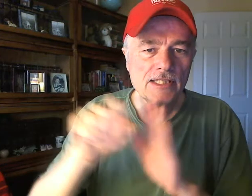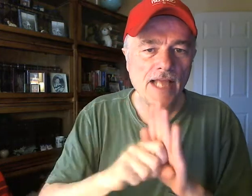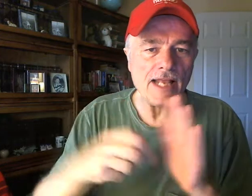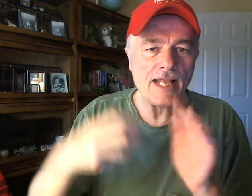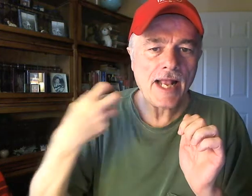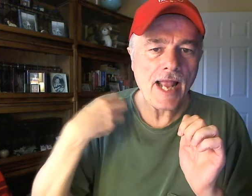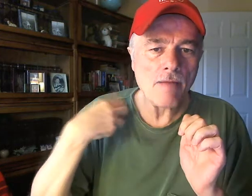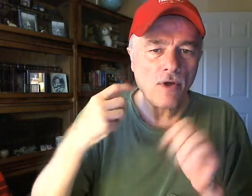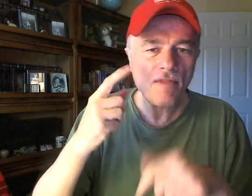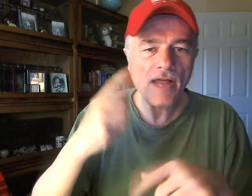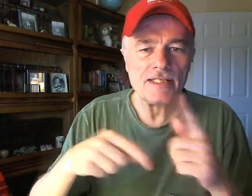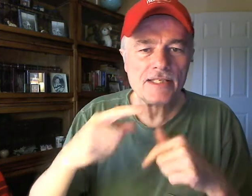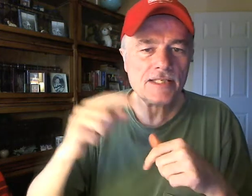state capital, it's